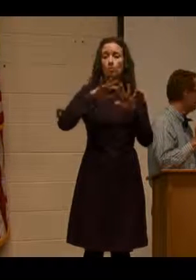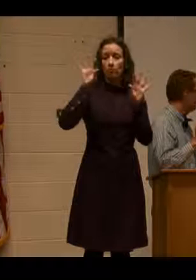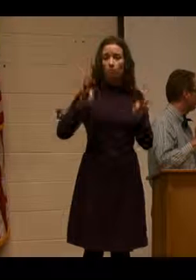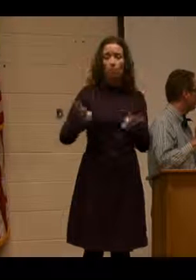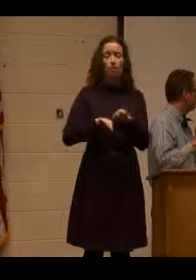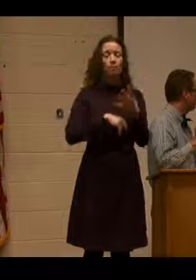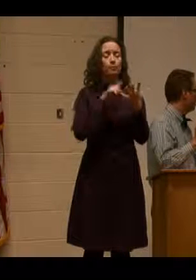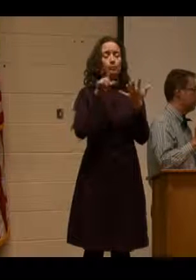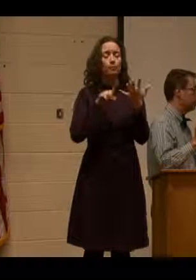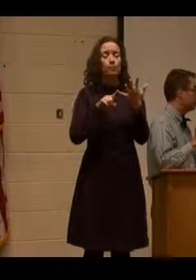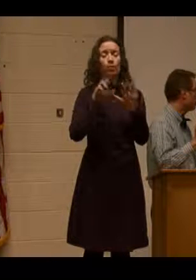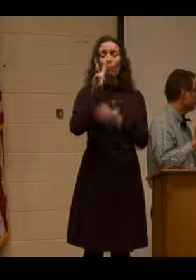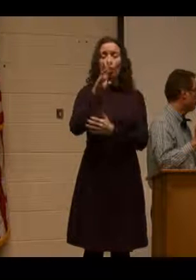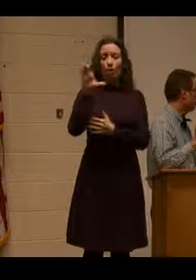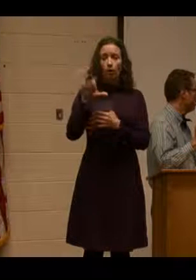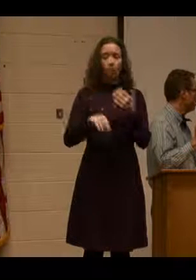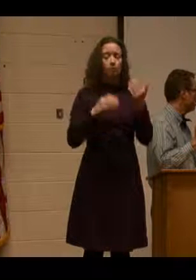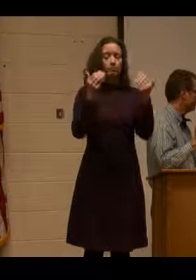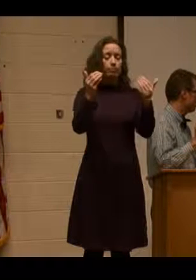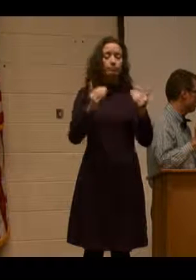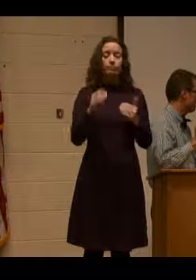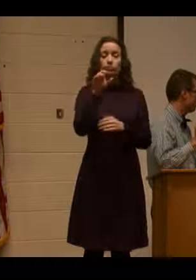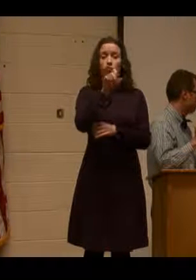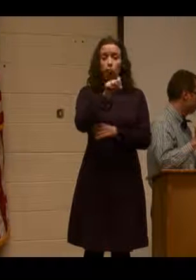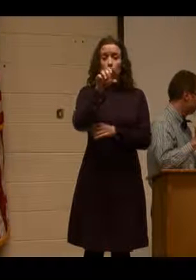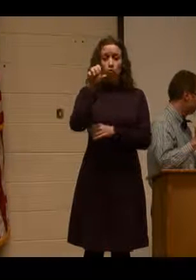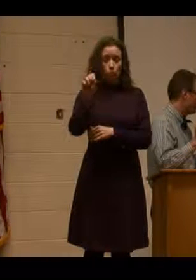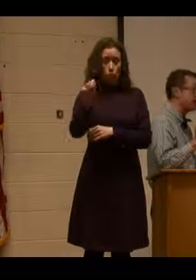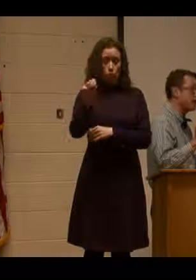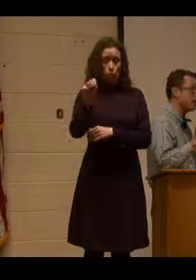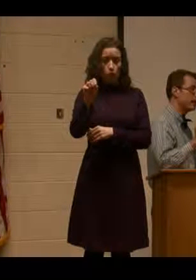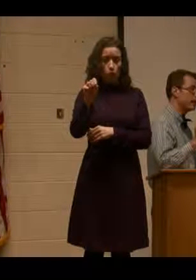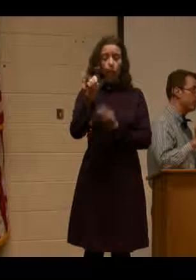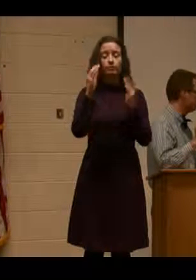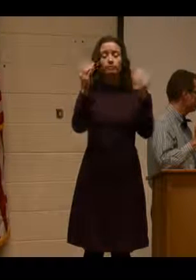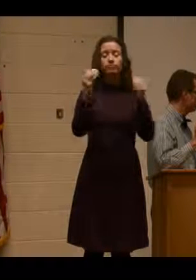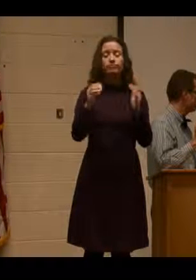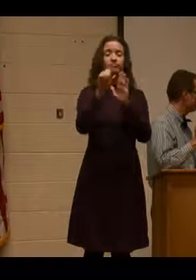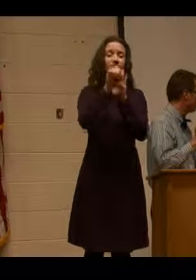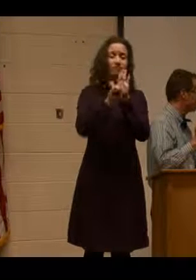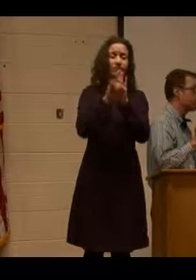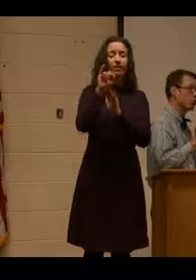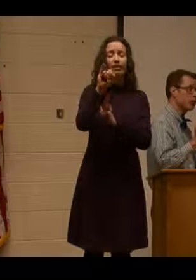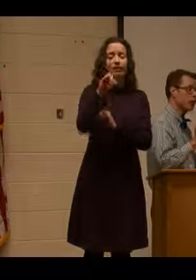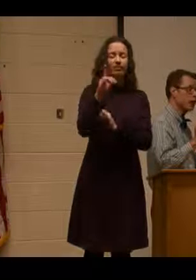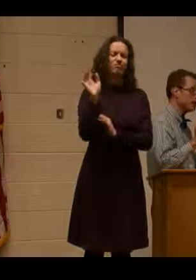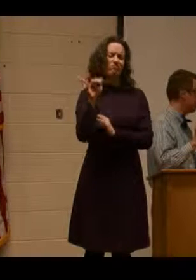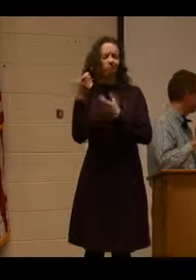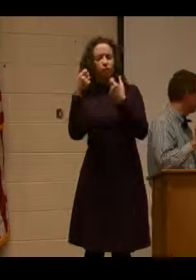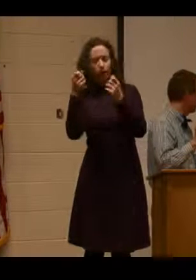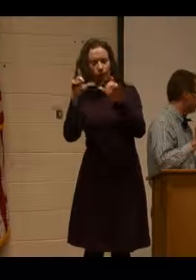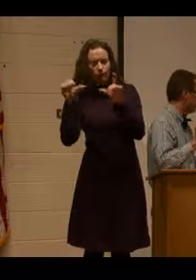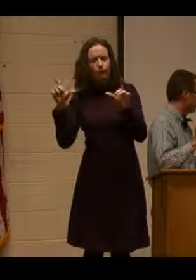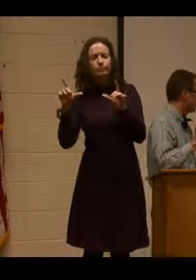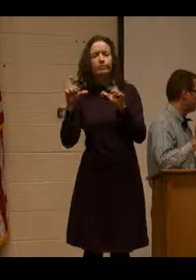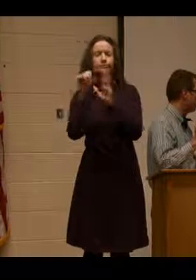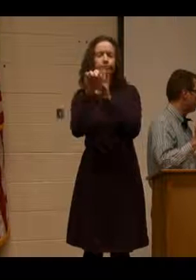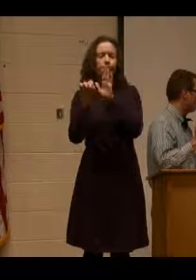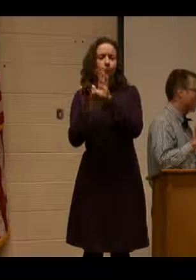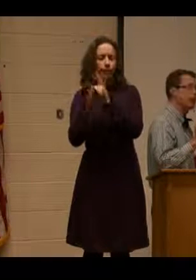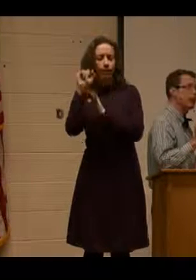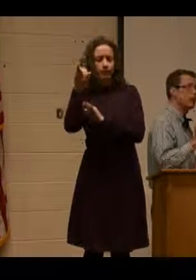Security, state ID, usually driver's license or state ID, W-4 and